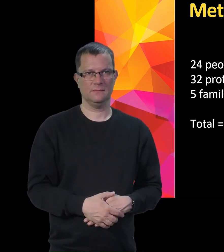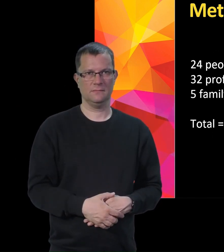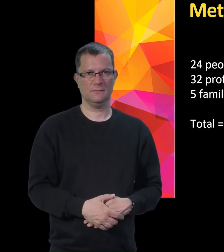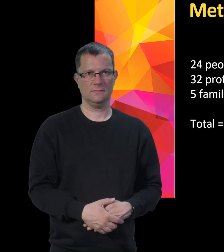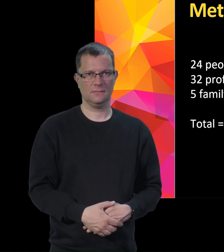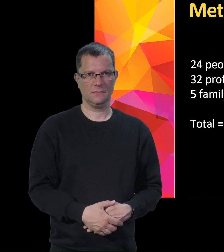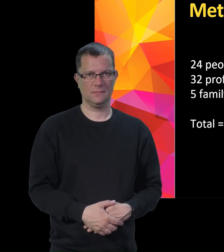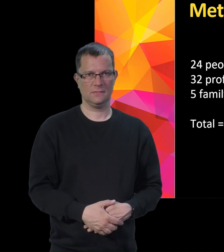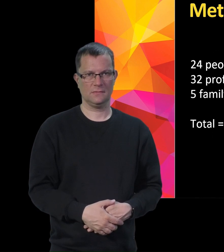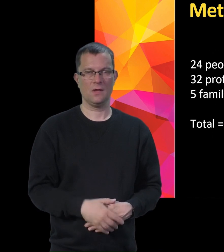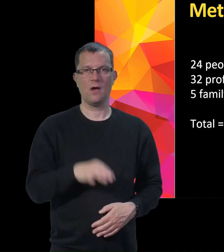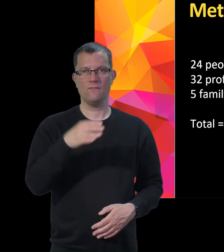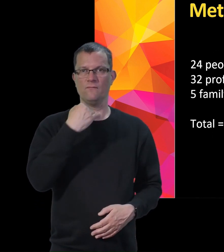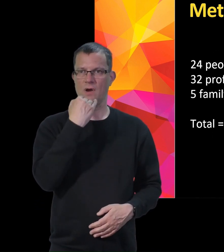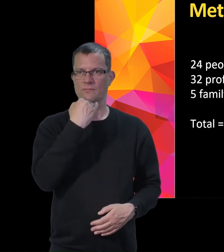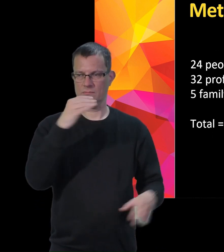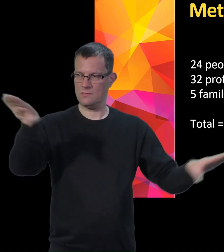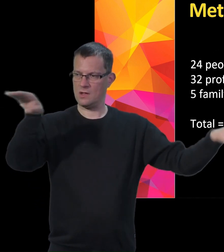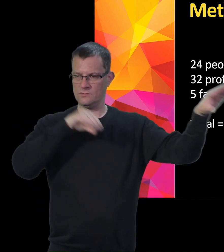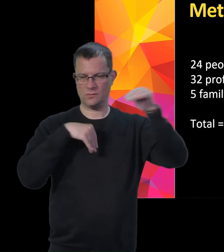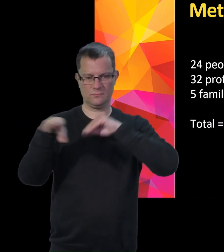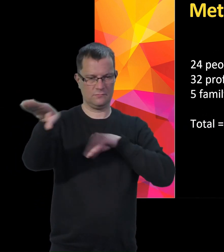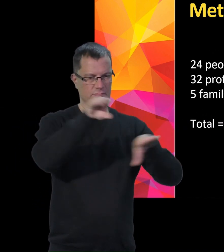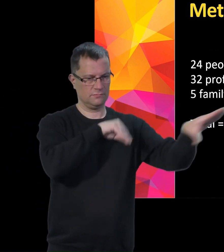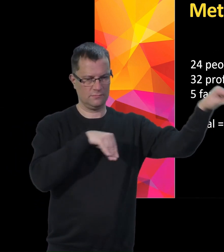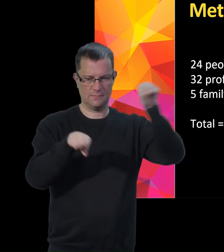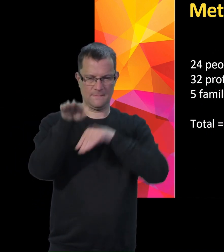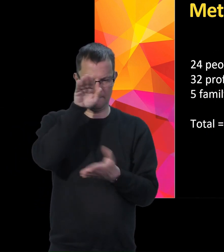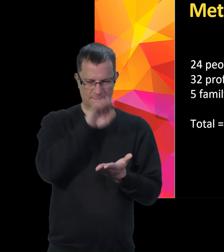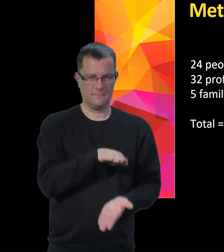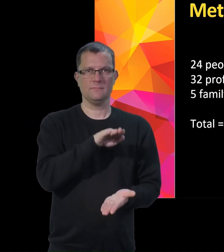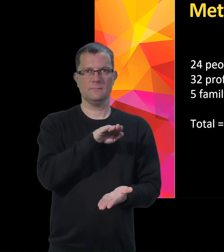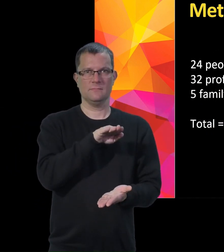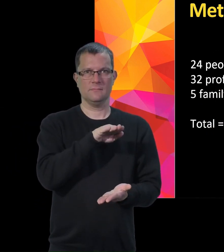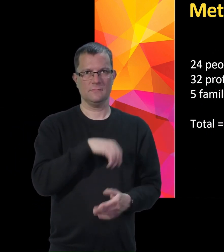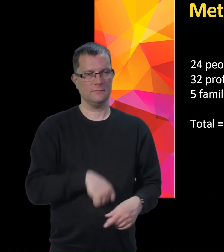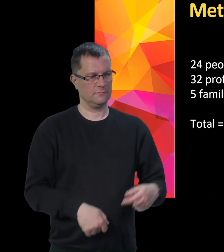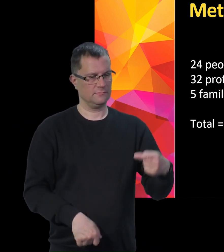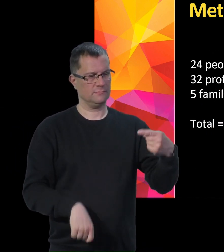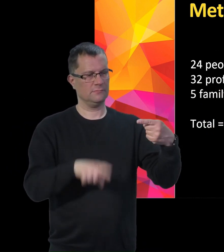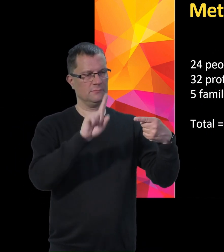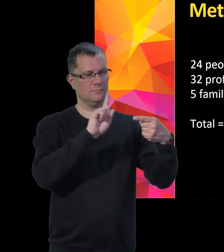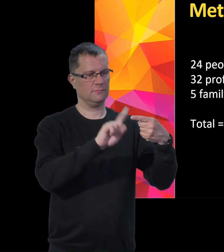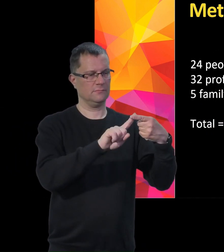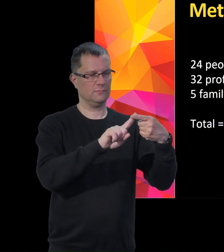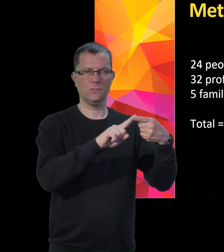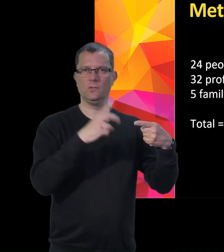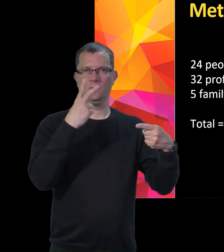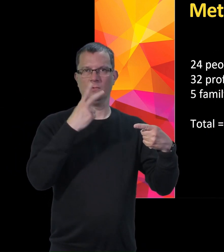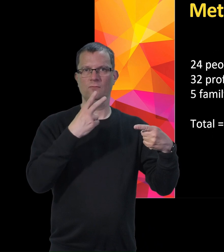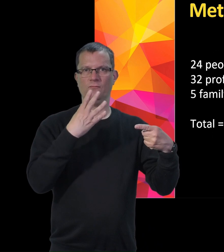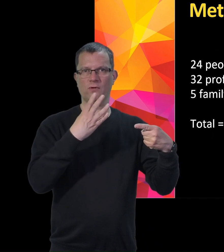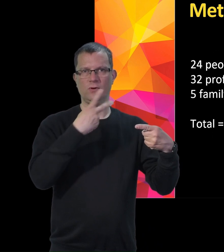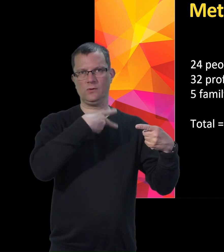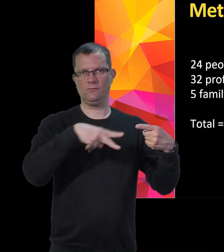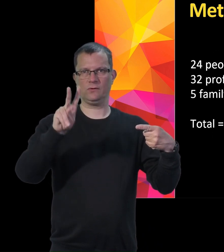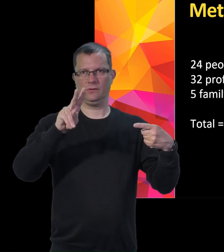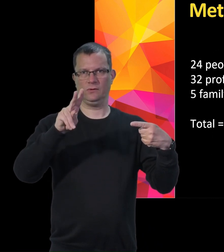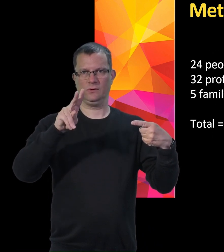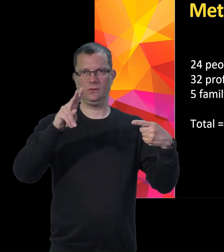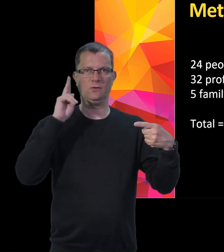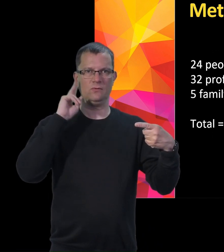members. We set out the questionnaire and received a lot of answers. As for version 1, 24 people with